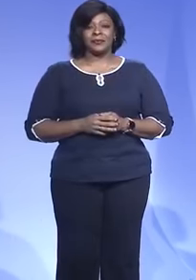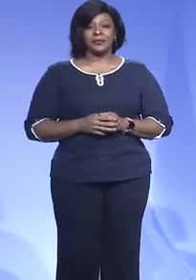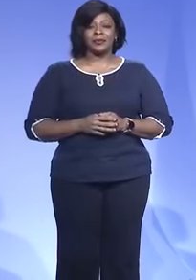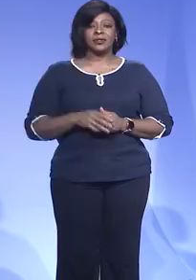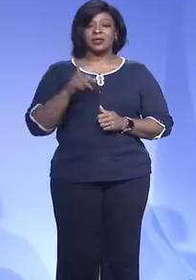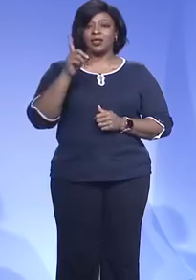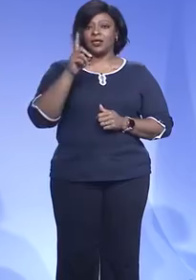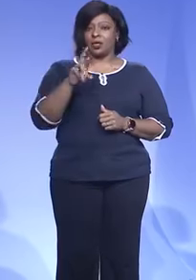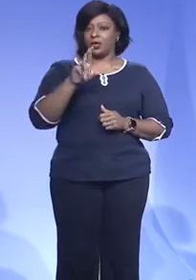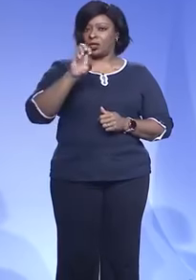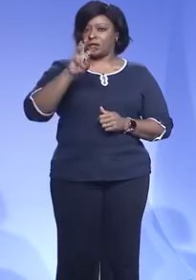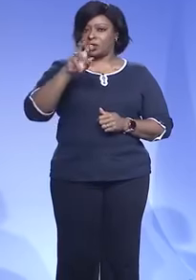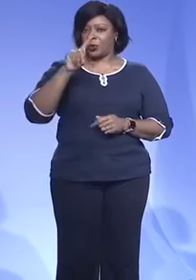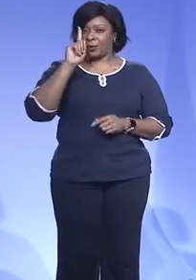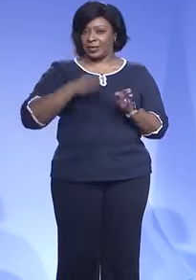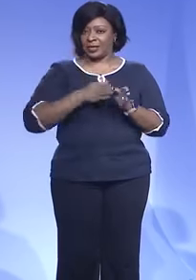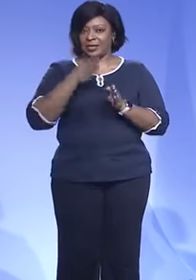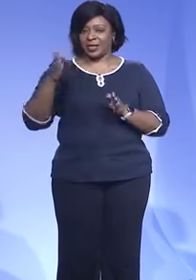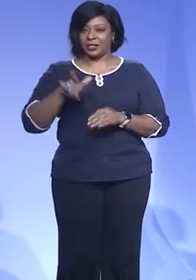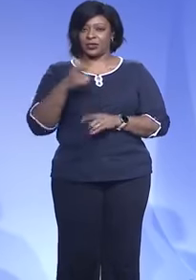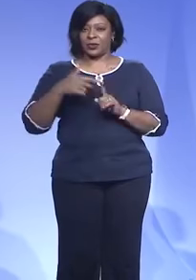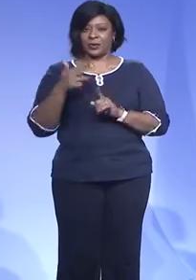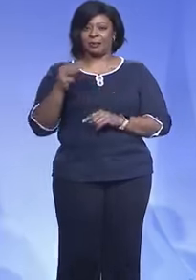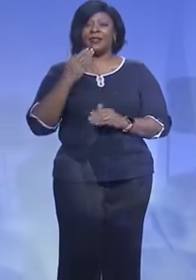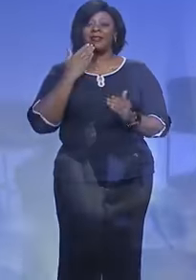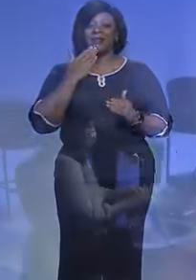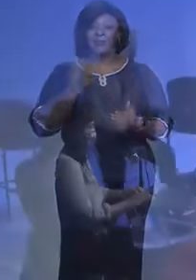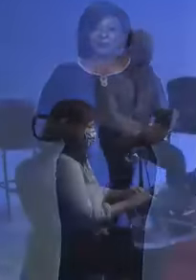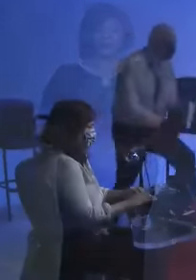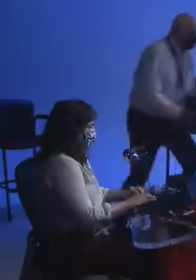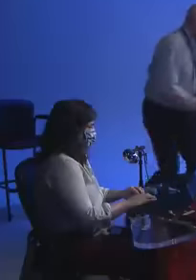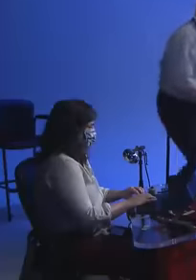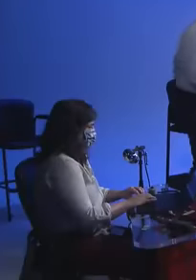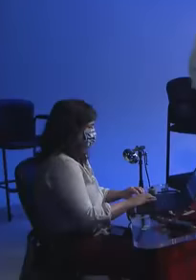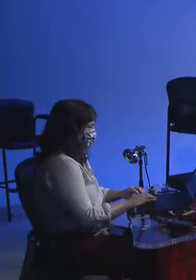Dr. Sweat, I believe you're next. I'll turn it over to. Thank you.